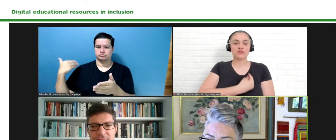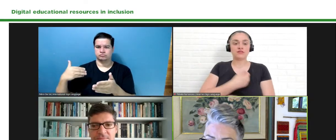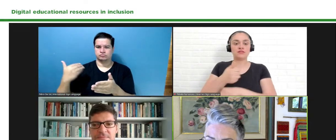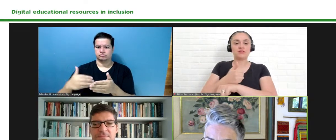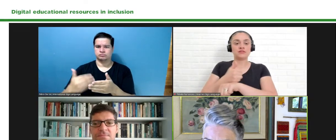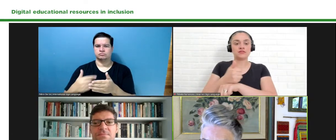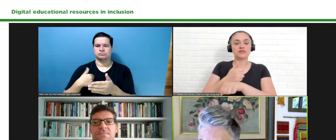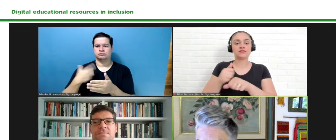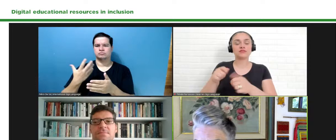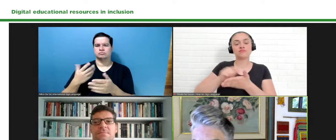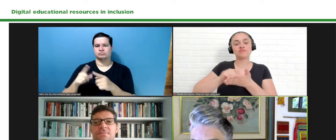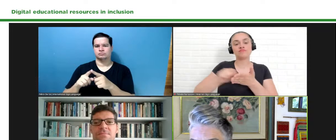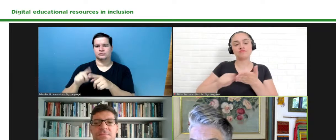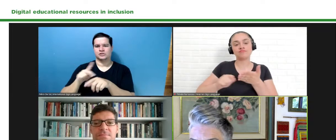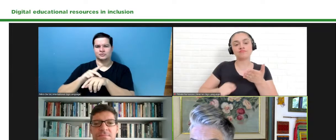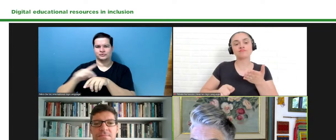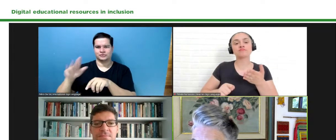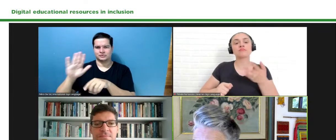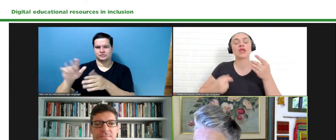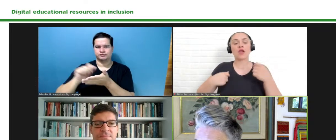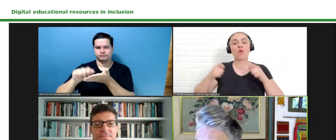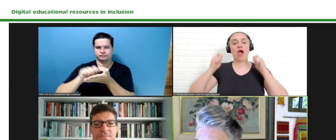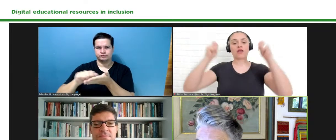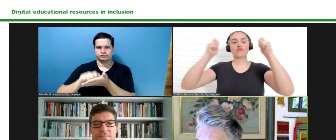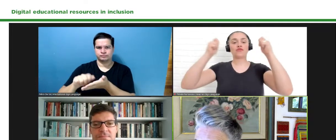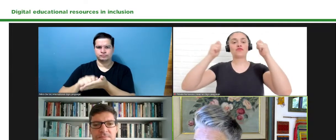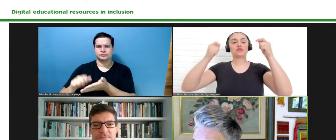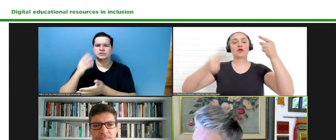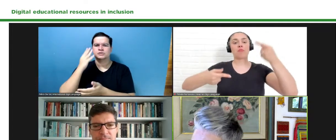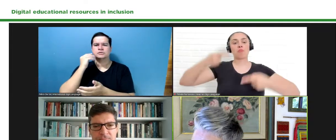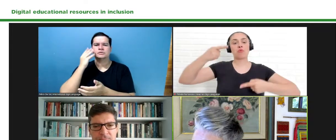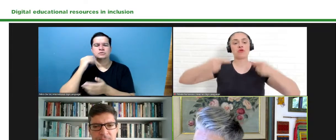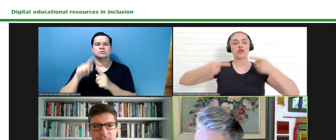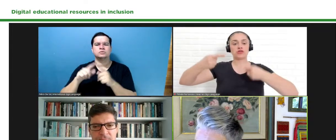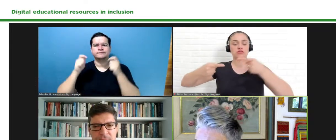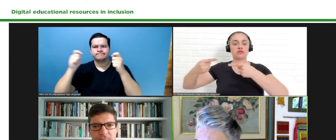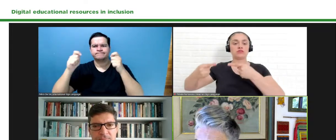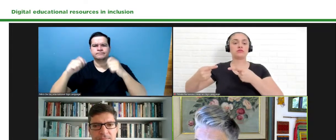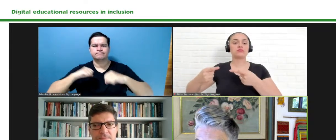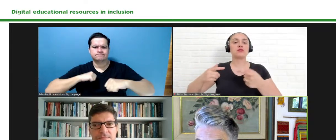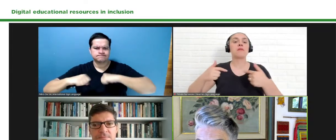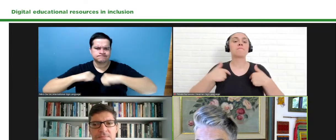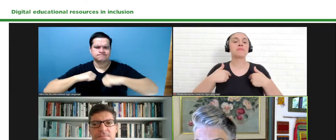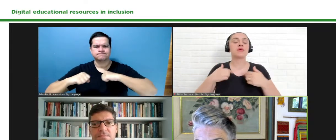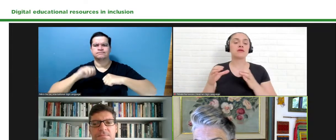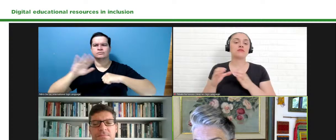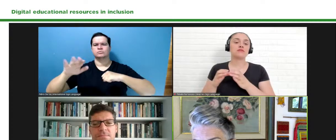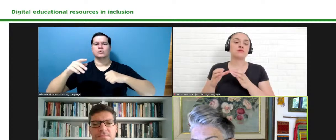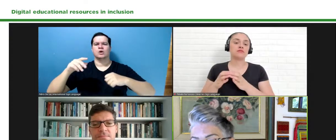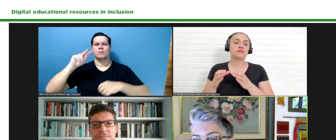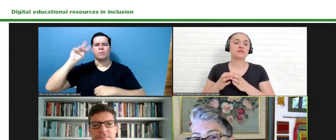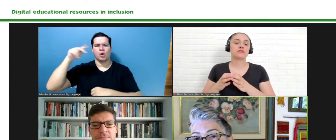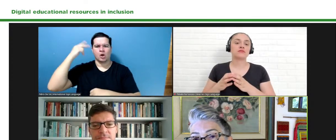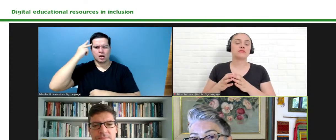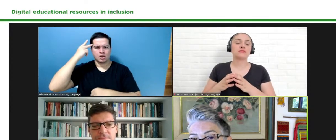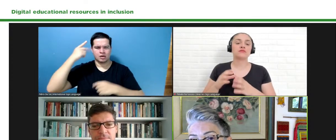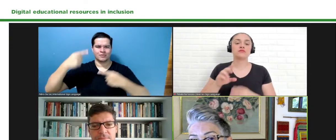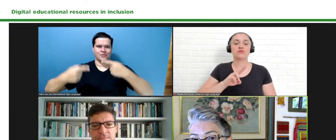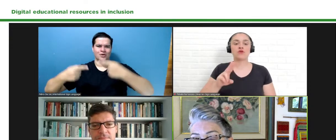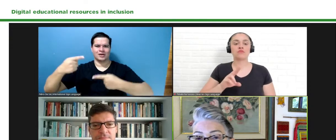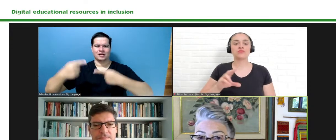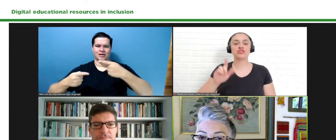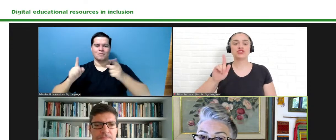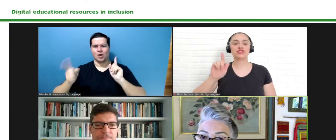writer, political activist, and then I founded my organization, Escola de Gente, 20 years